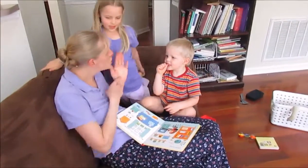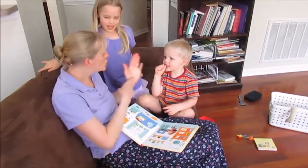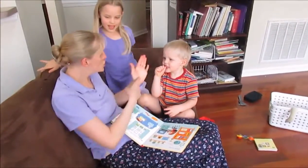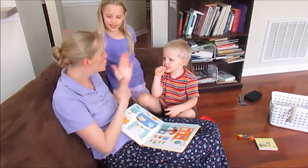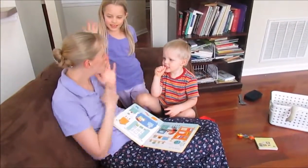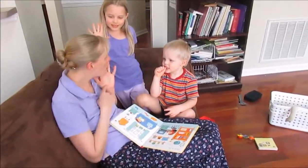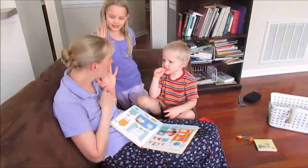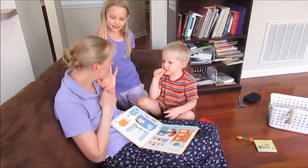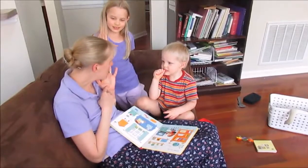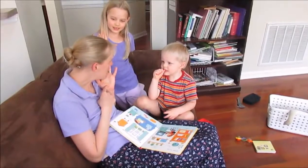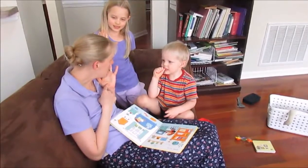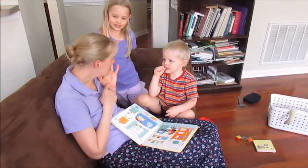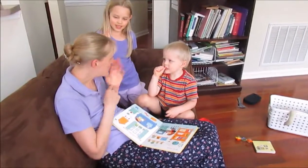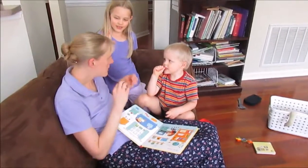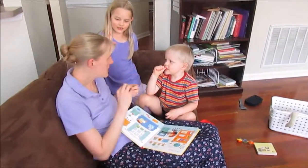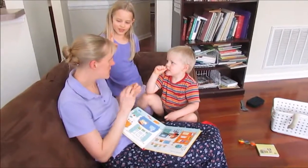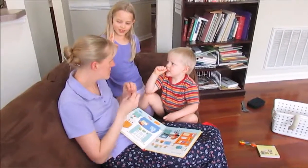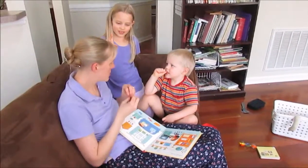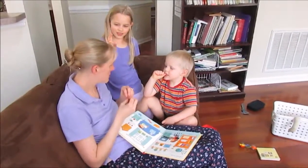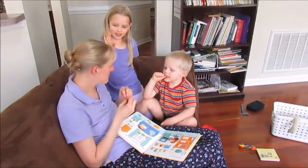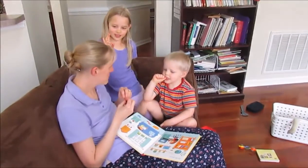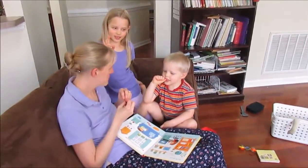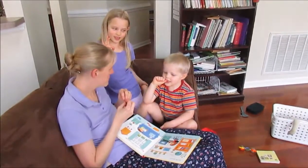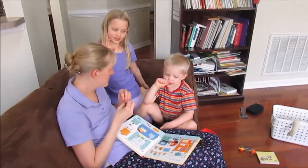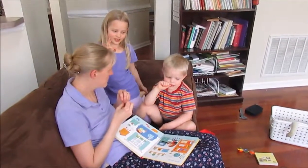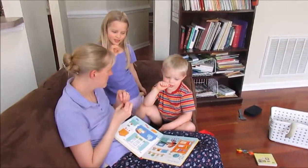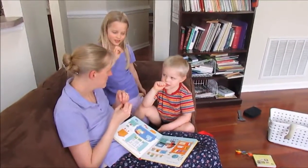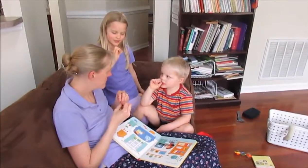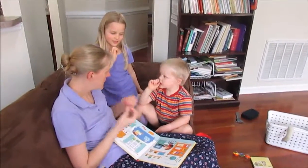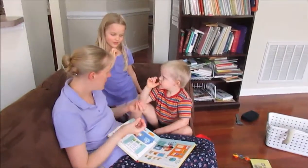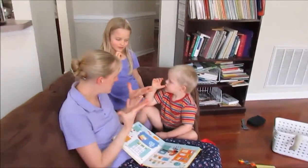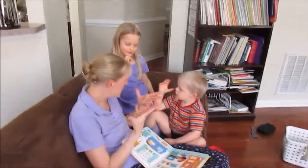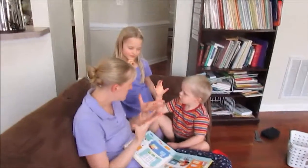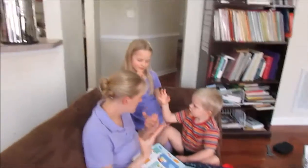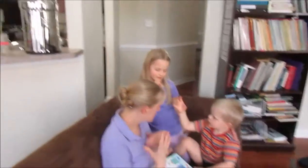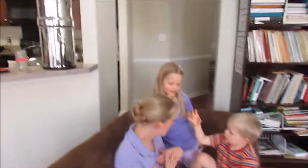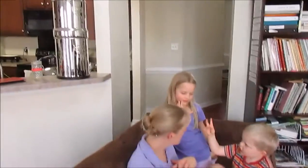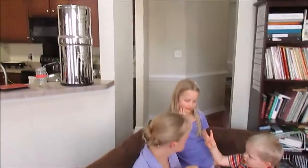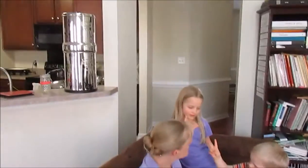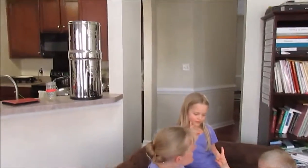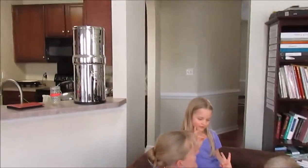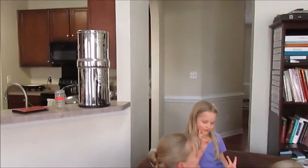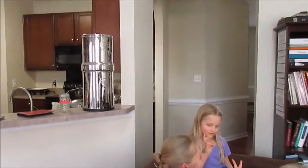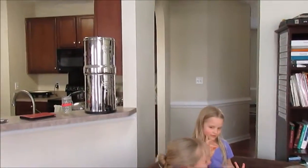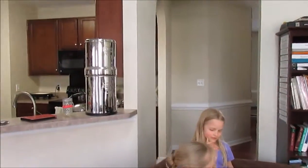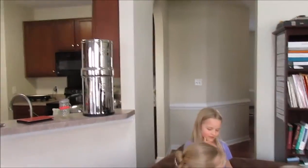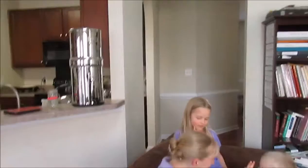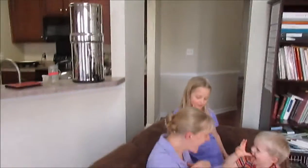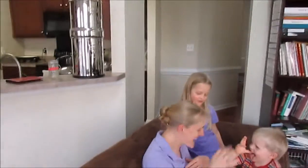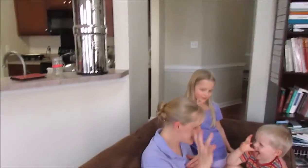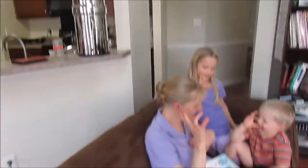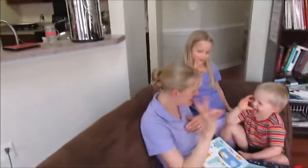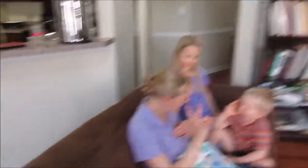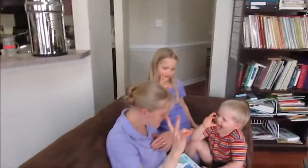show me the number. How many? Yes. Seven.